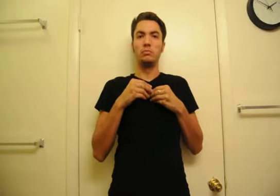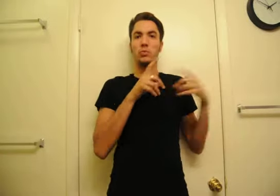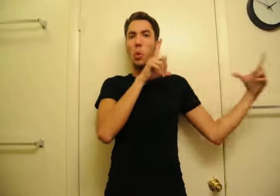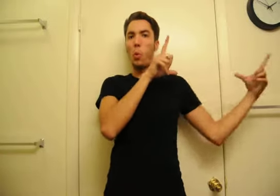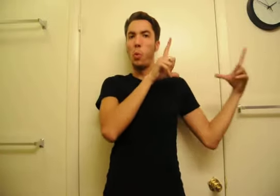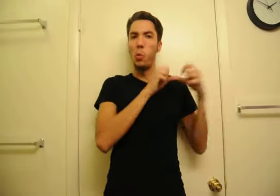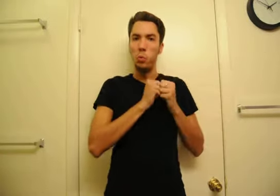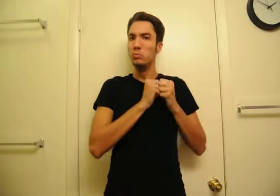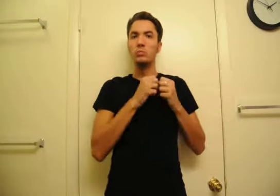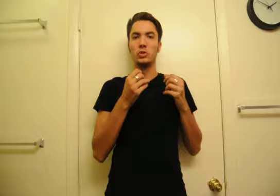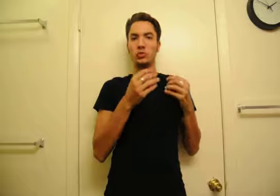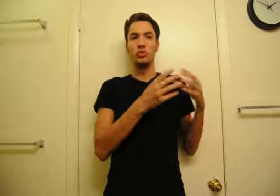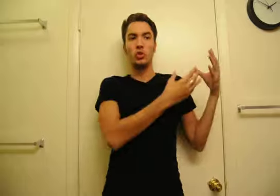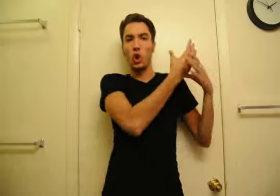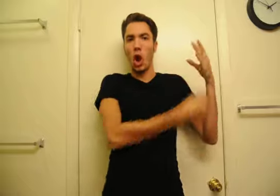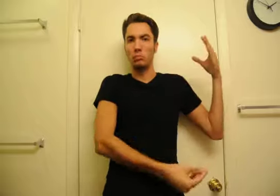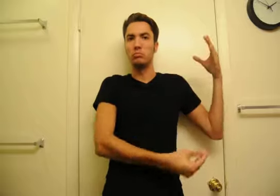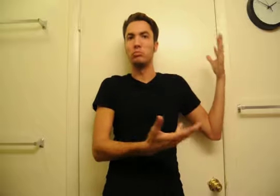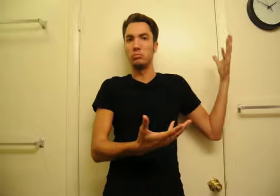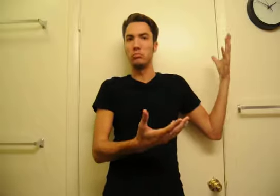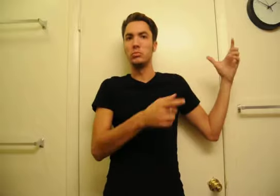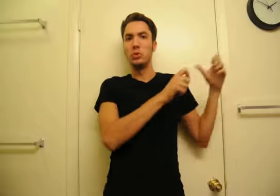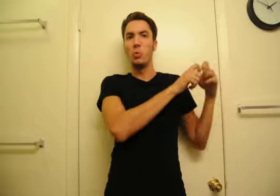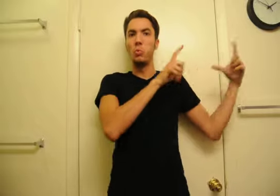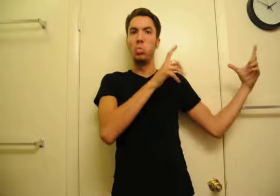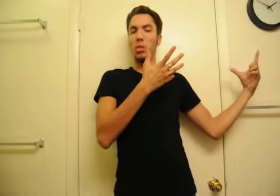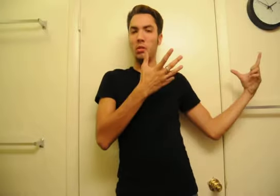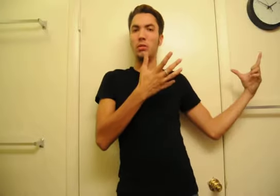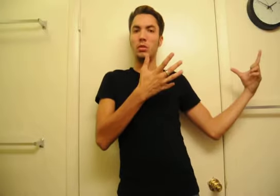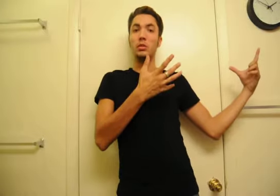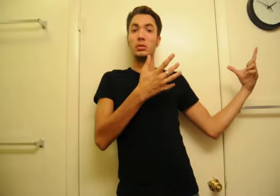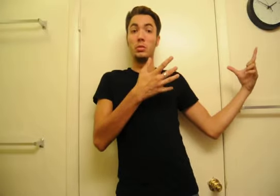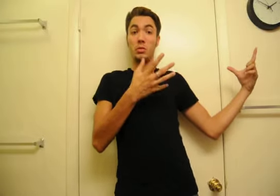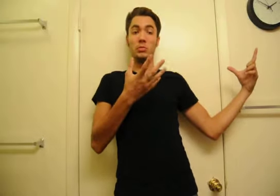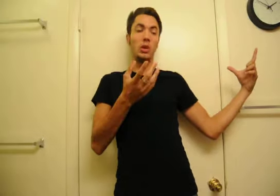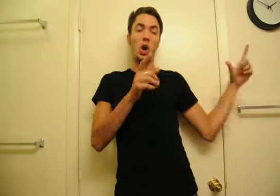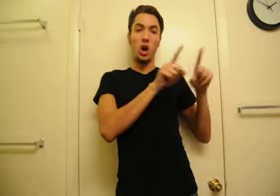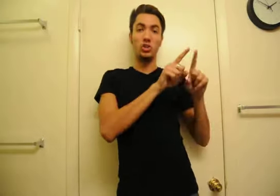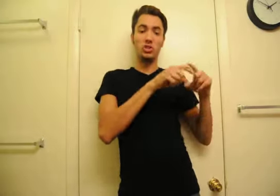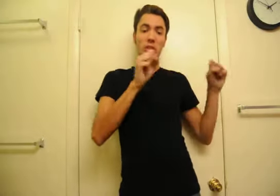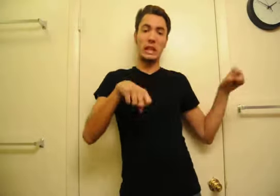W again to unblanket. So I know I went super fast. If you missed anything, I'll be happy to send you the list of these tips.